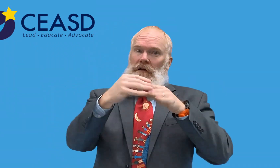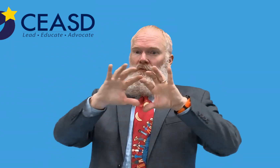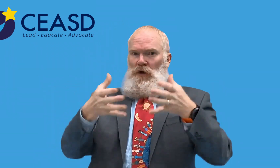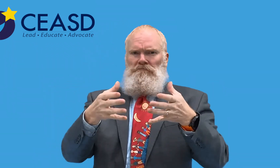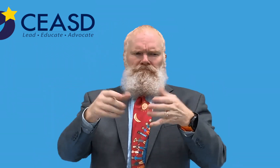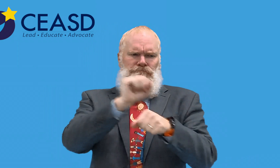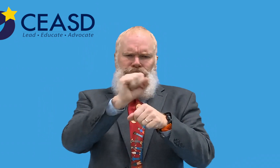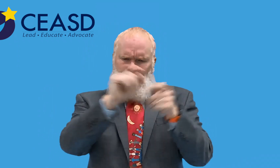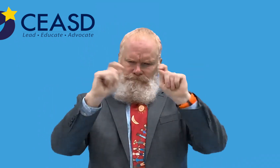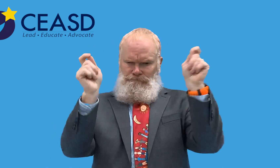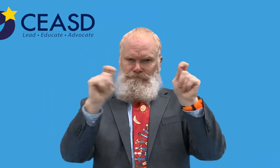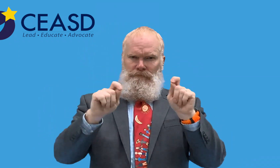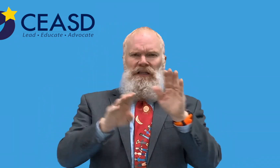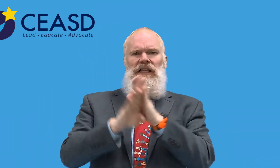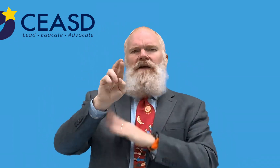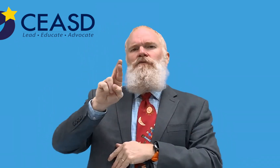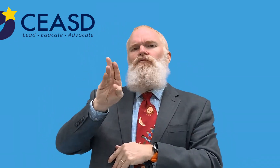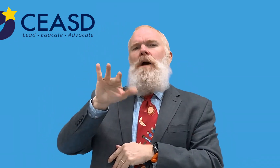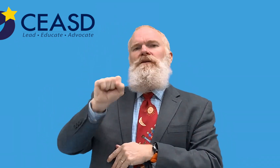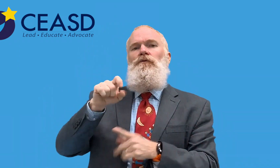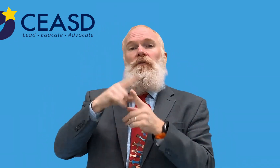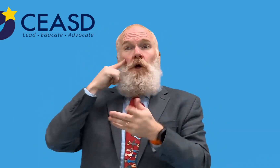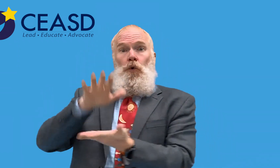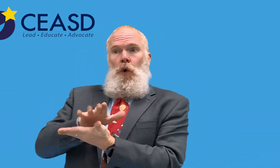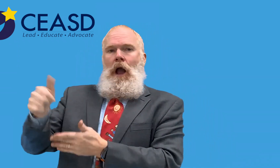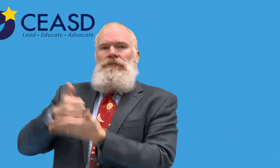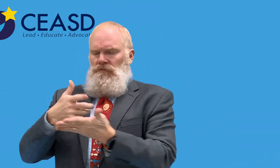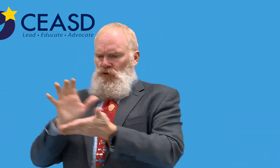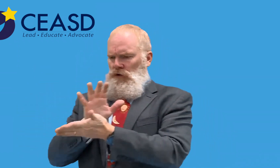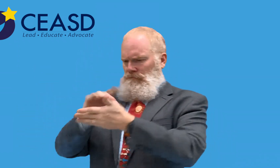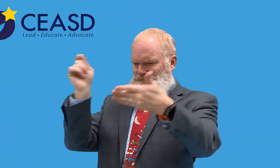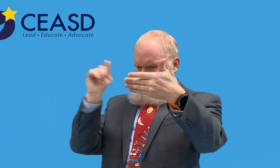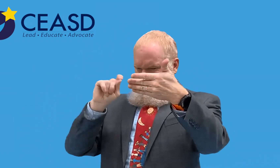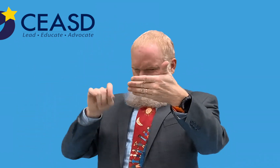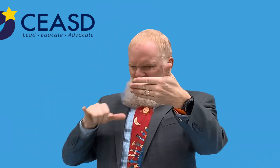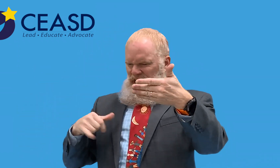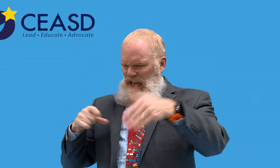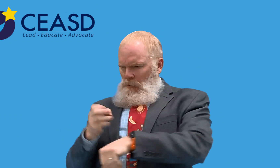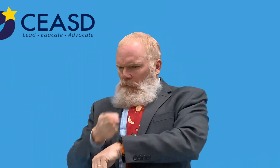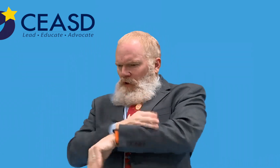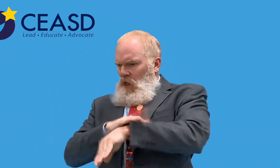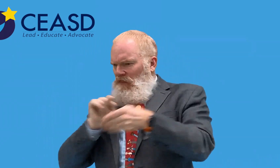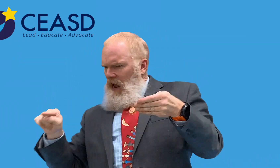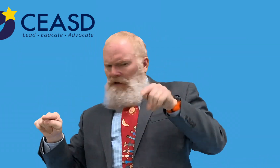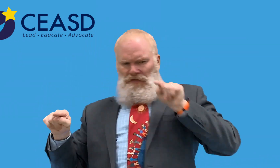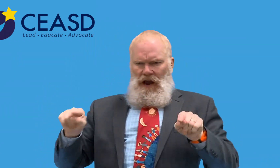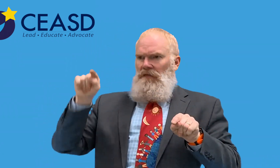with the administrative teams as well as the leadership group to draft a rubric for use by school administration